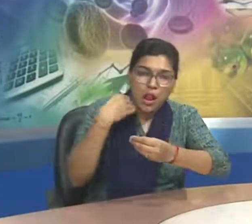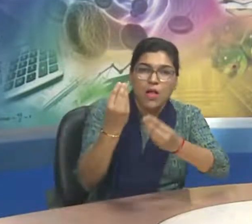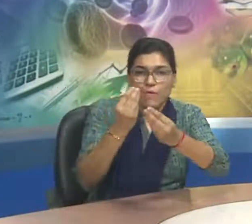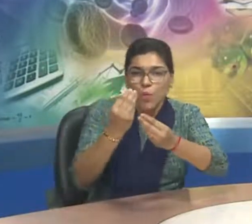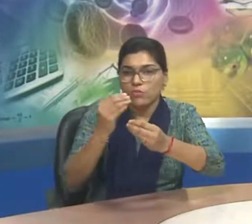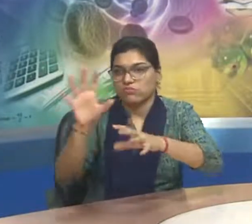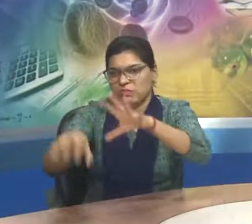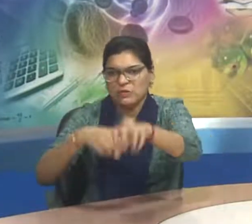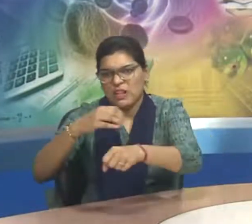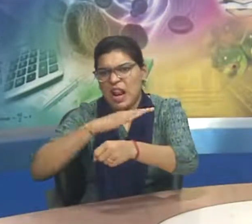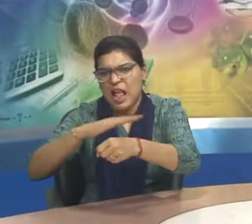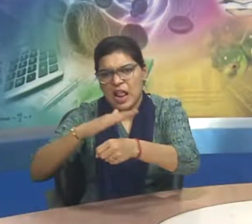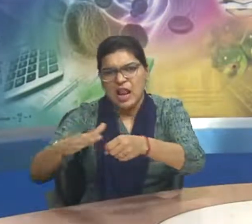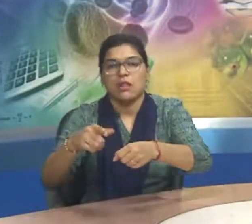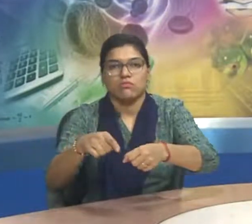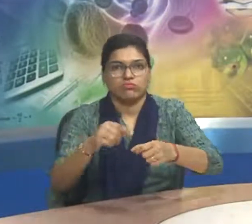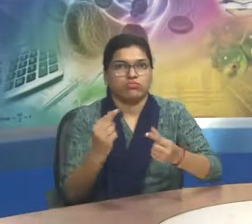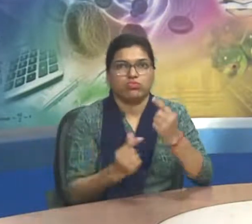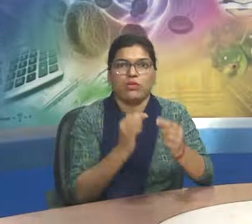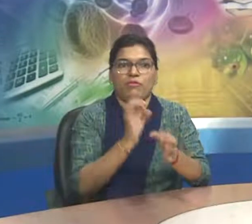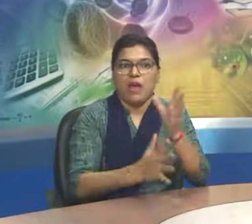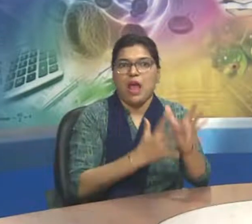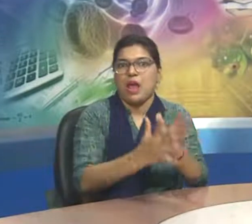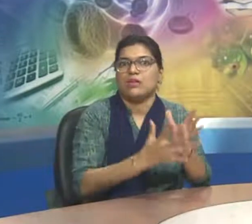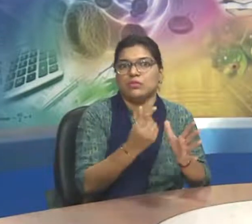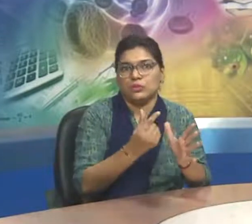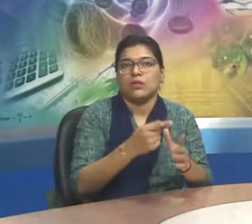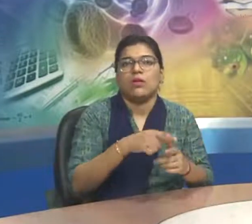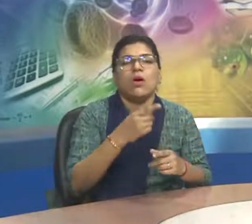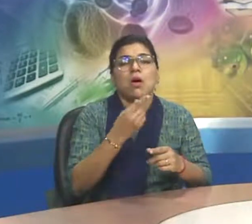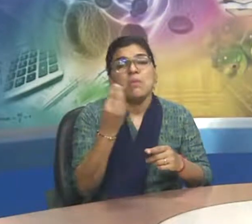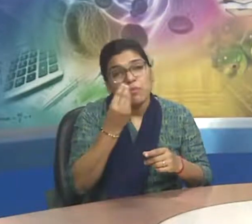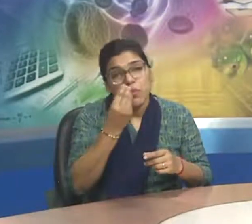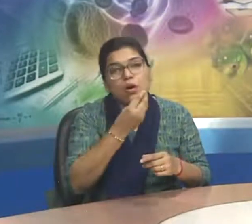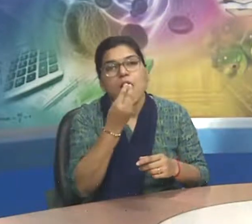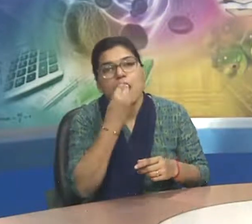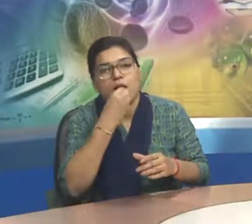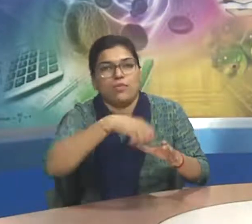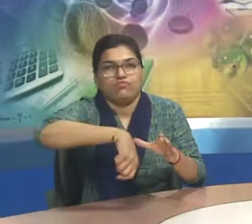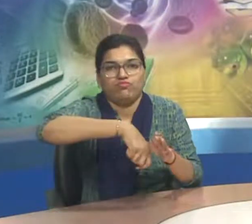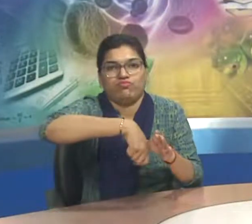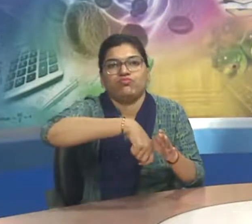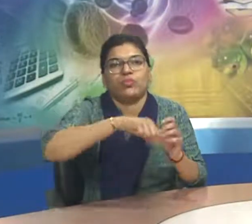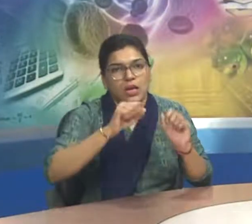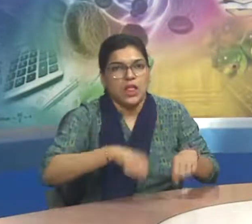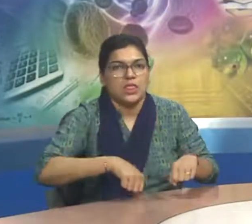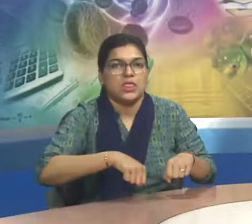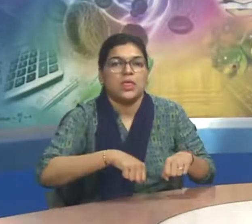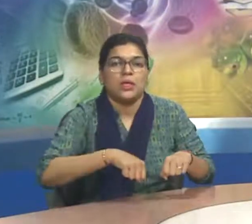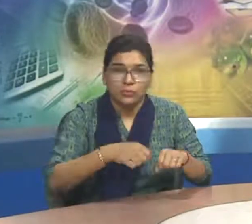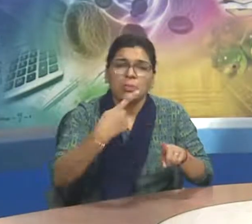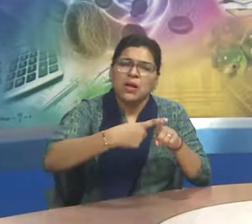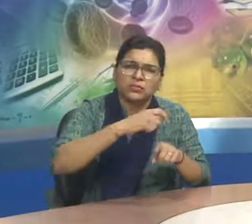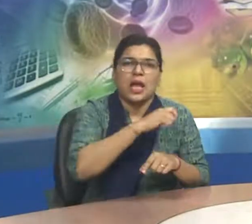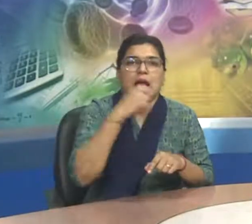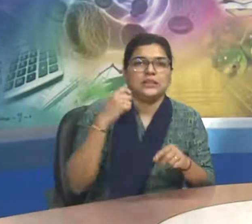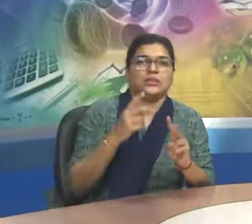So there are different kinds of animal wastes which can be used for the production of energy.